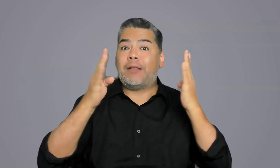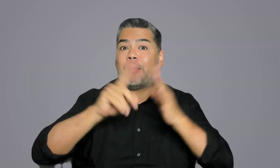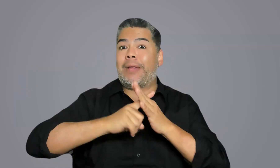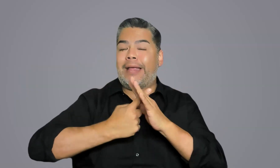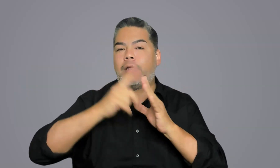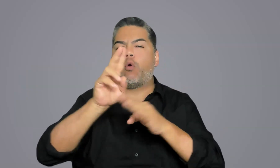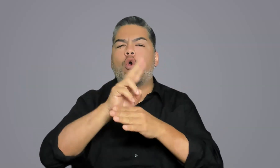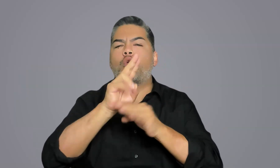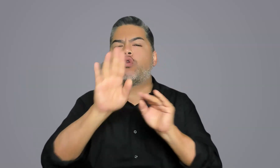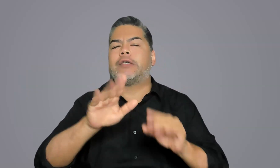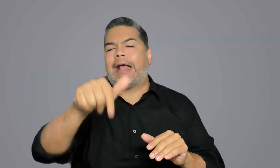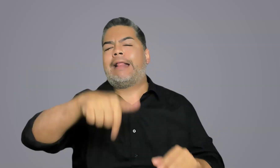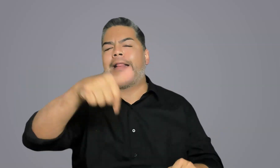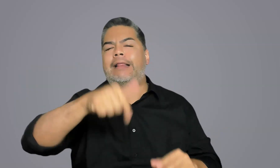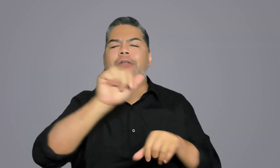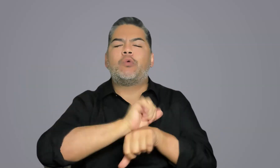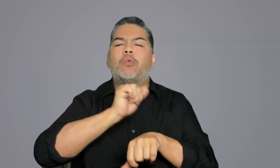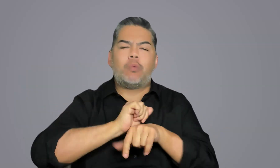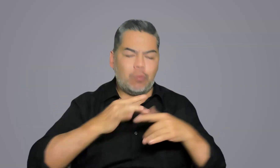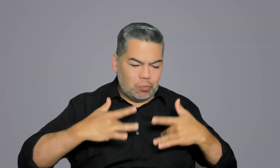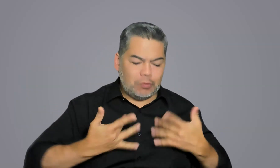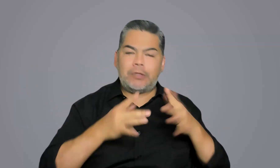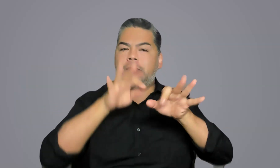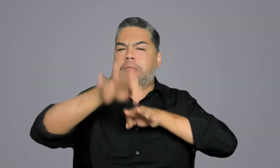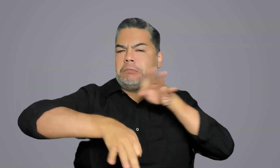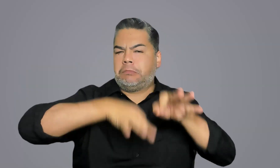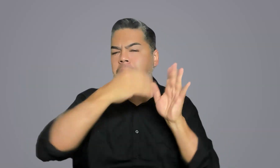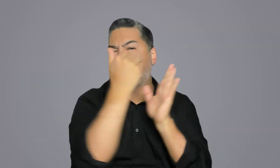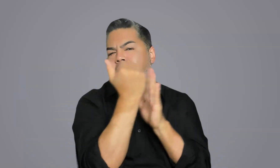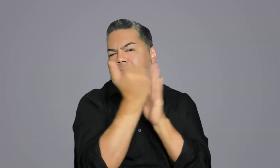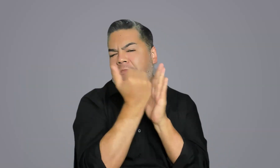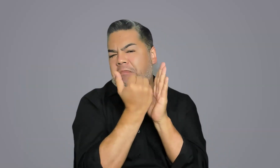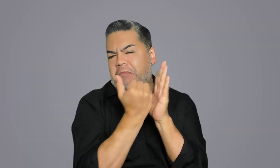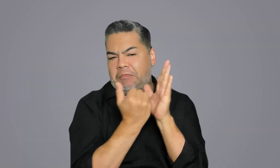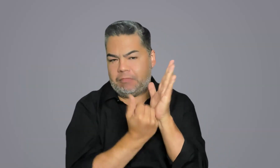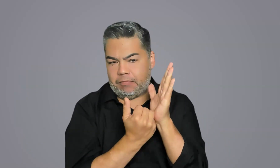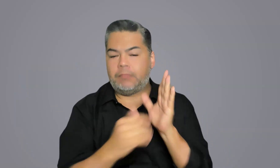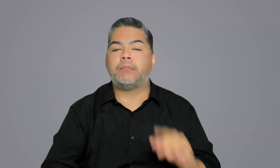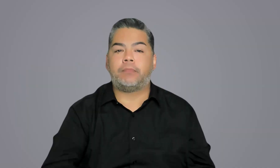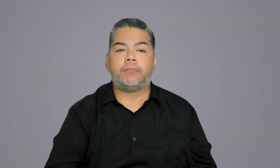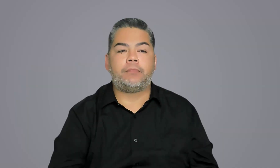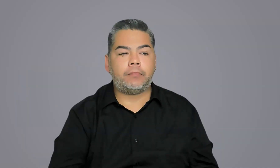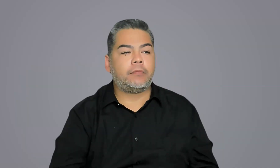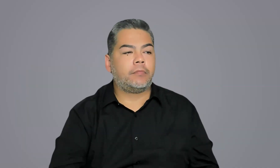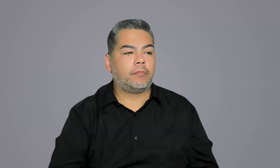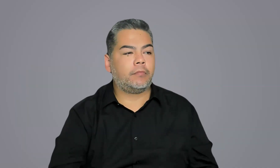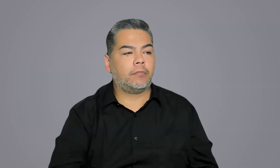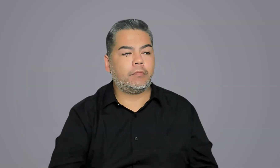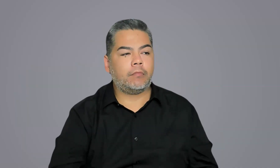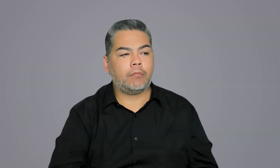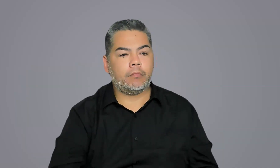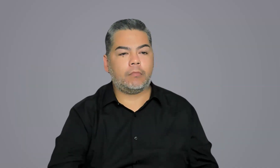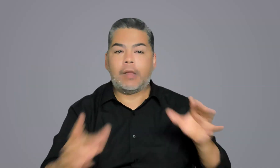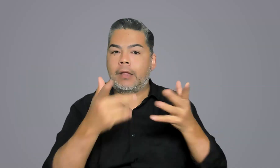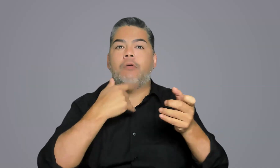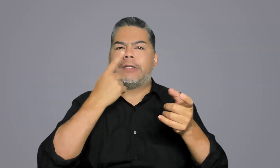is about and provide a contents list, which is hyperlinked to each sheet. It might be quite obvious why that's important, and hopefully it is. It's so